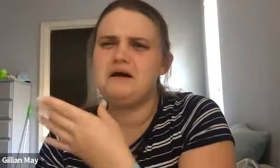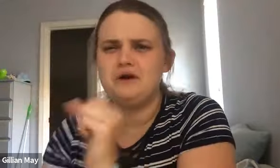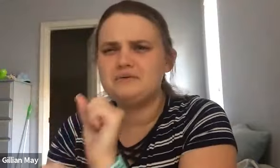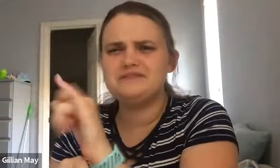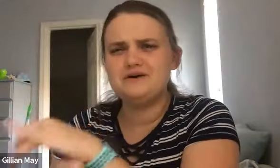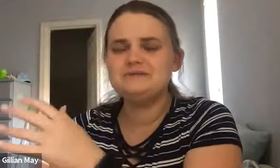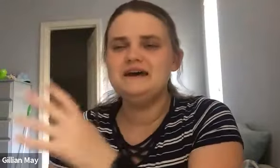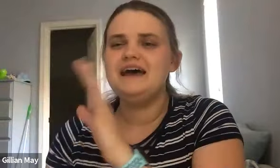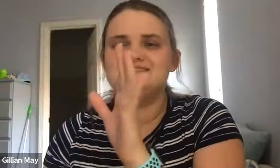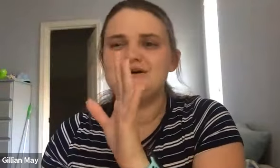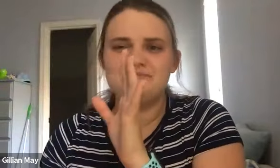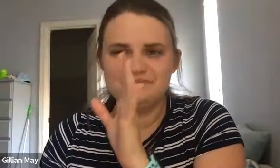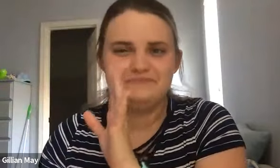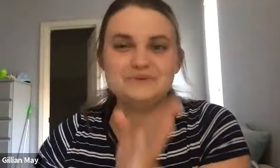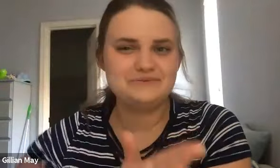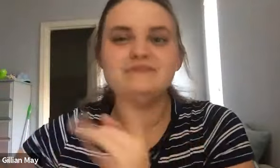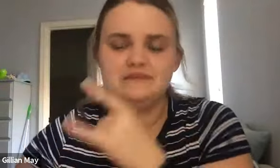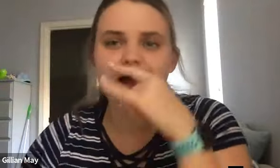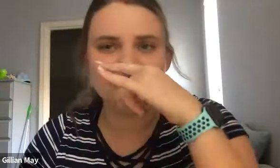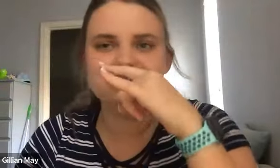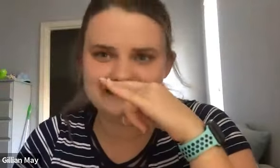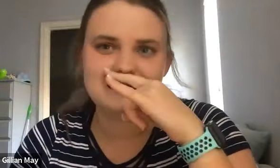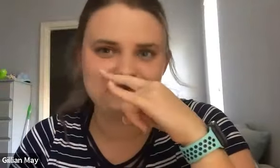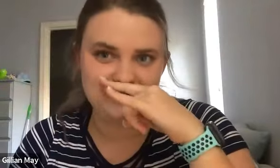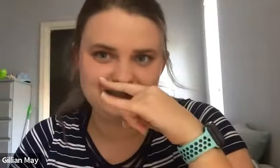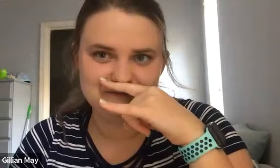work with those. And so that is the sign for kids.